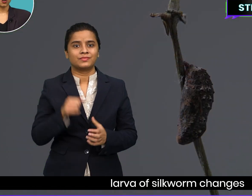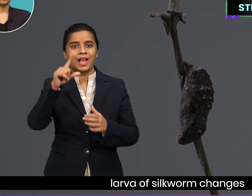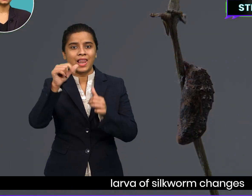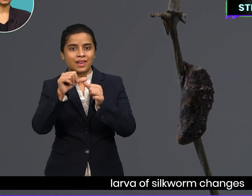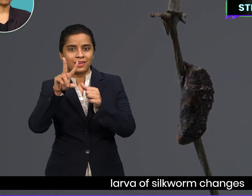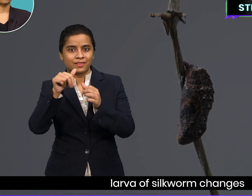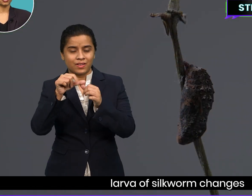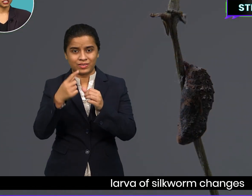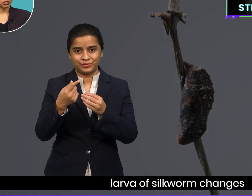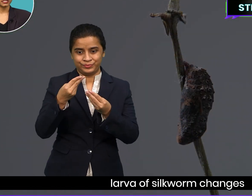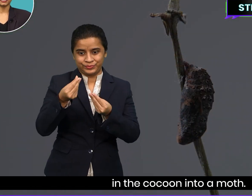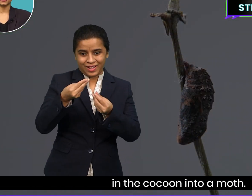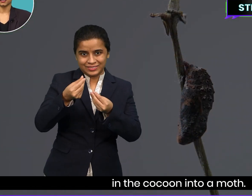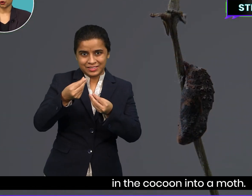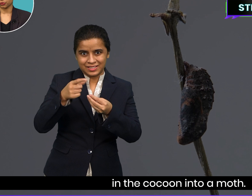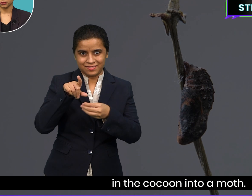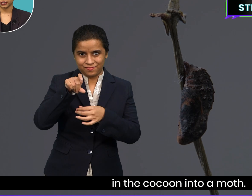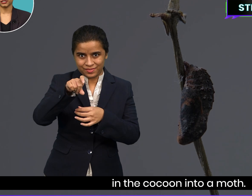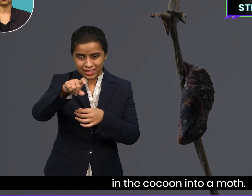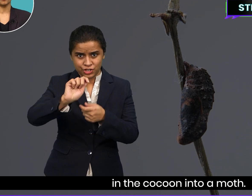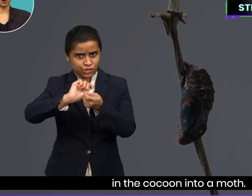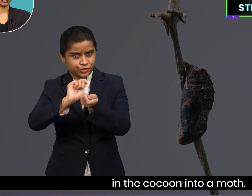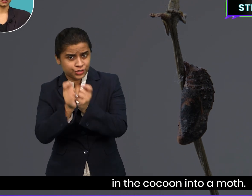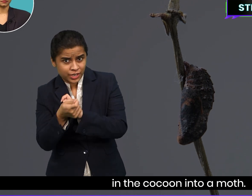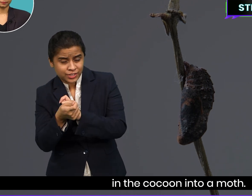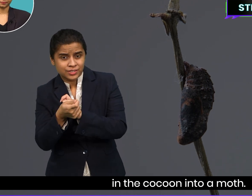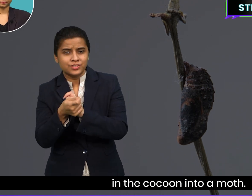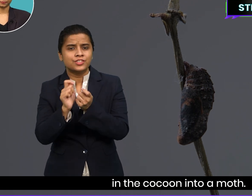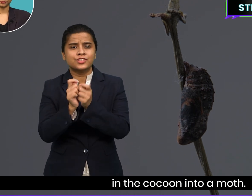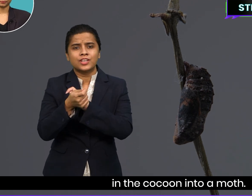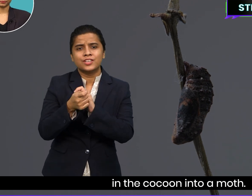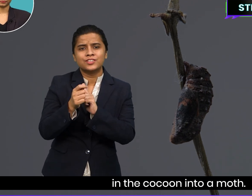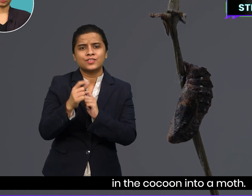Larva of silkworm changes in the cocoon into a moth.